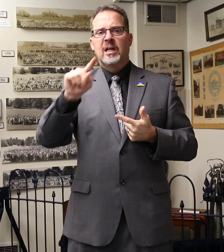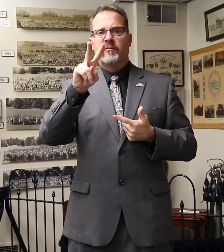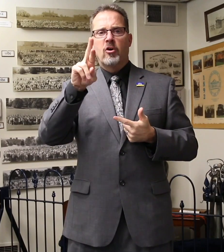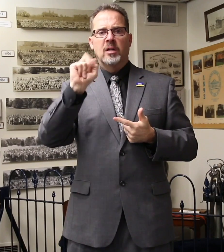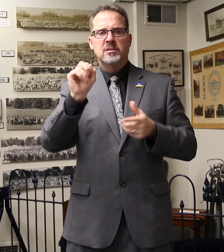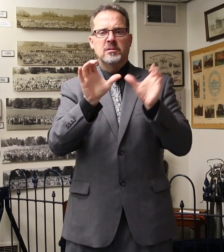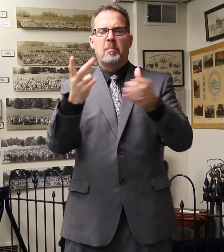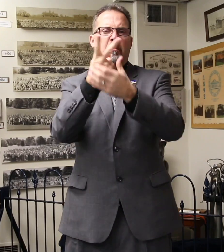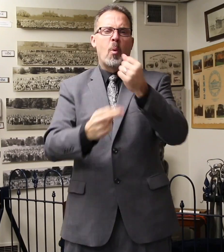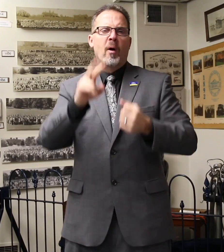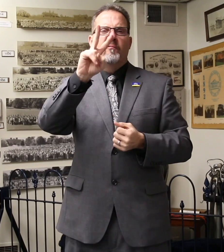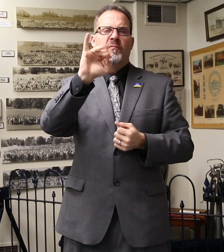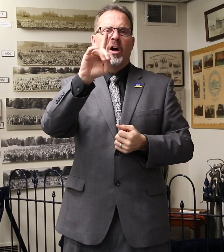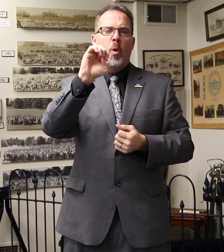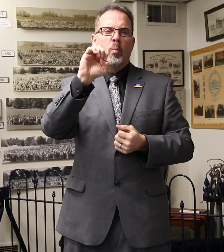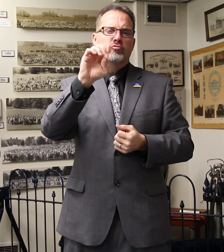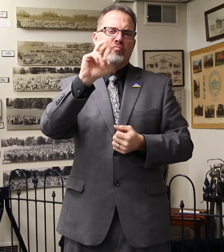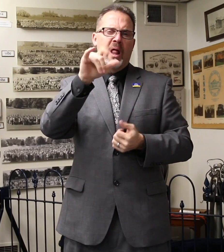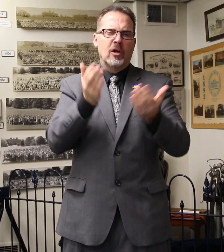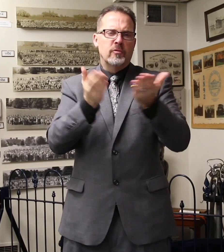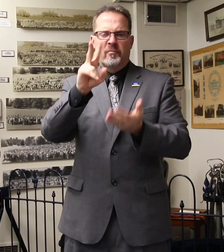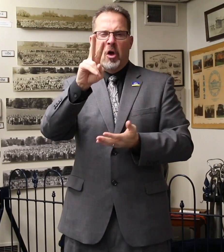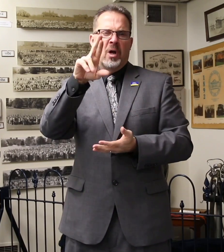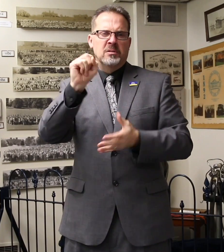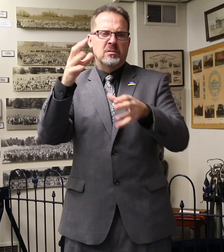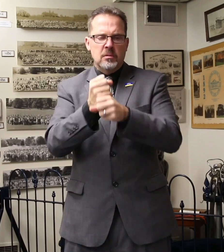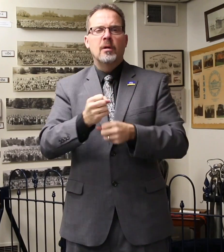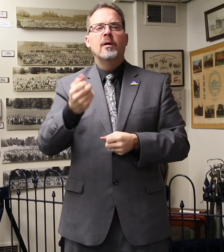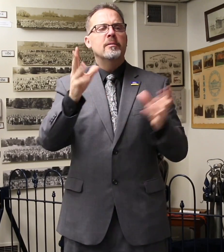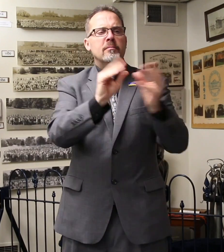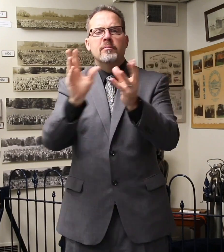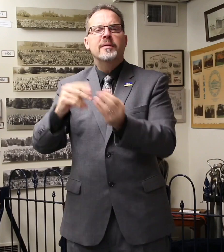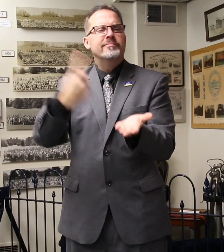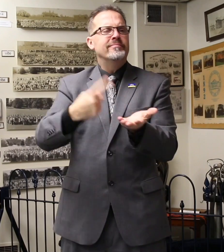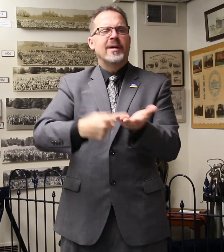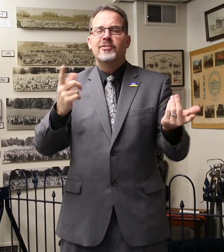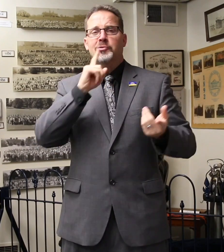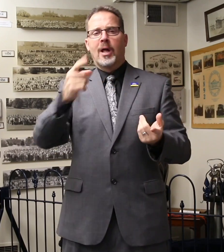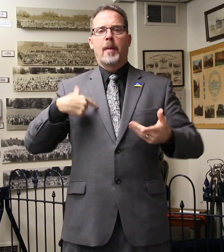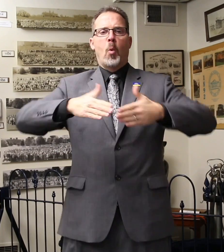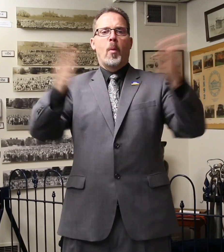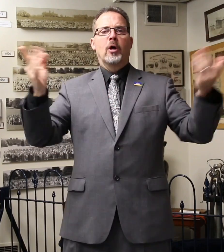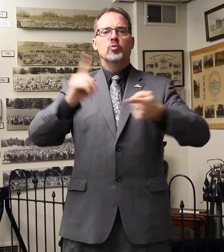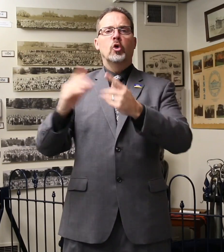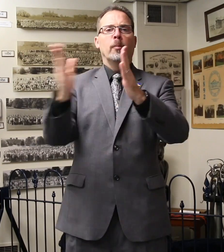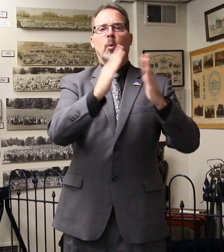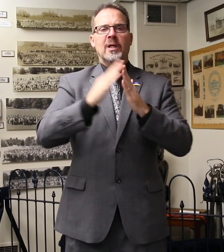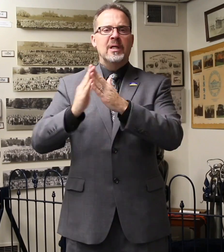the other one is with ZVRS. These are both video relay service companies, and I'm open to meeting